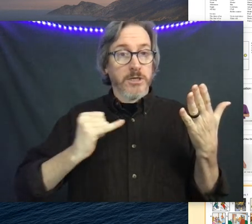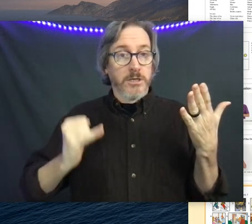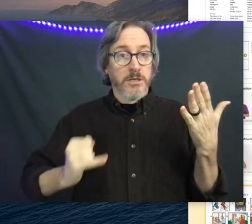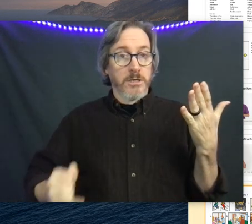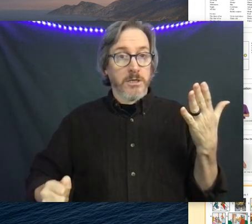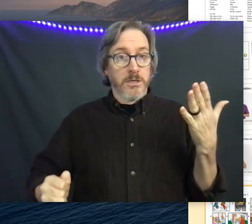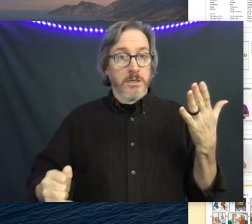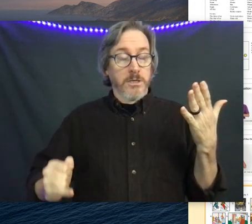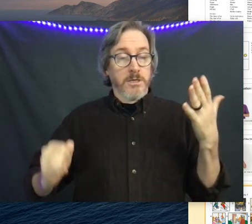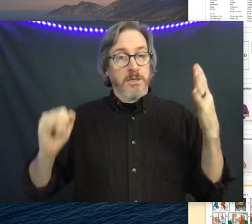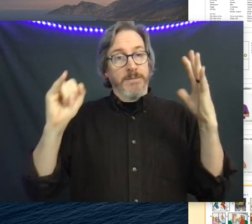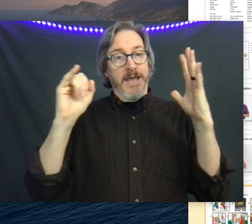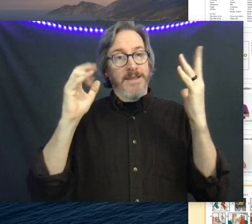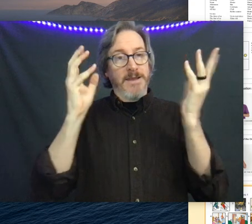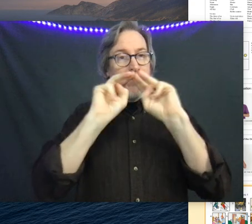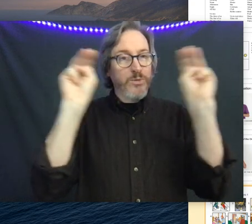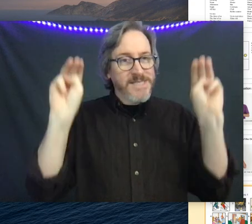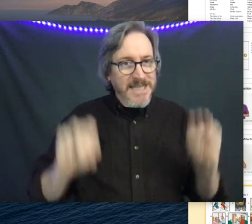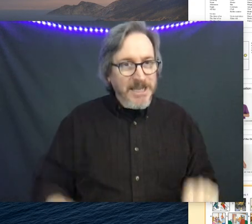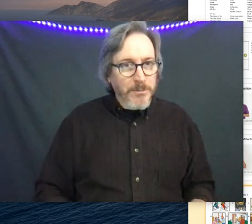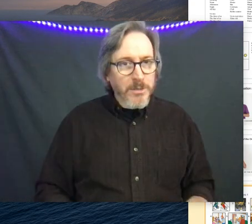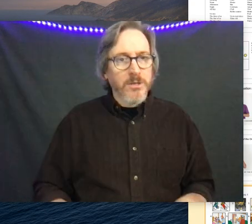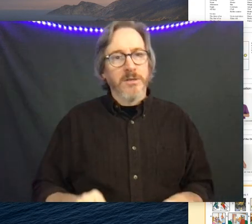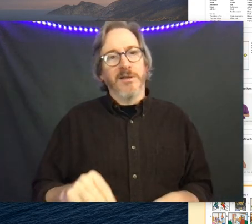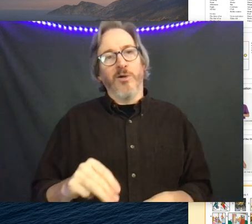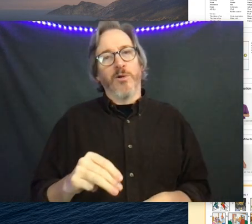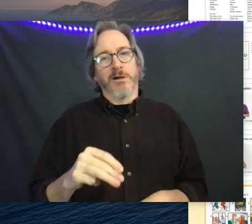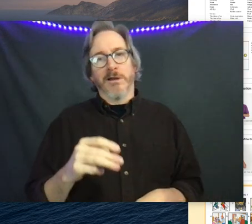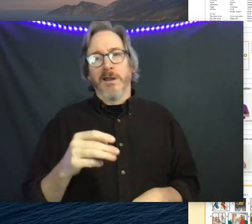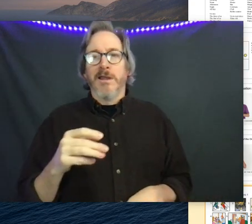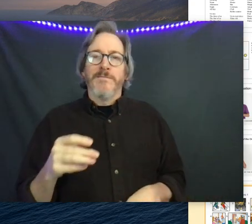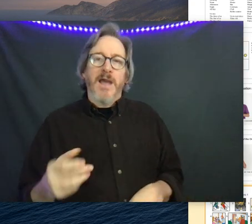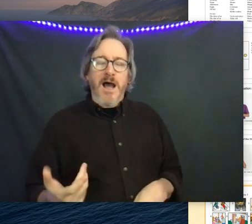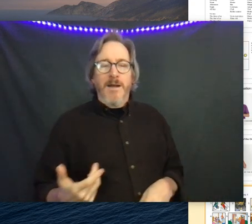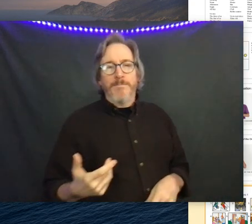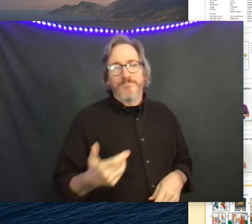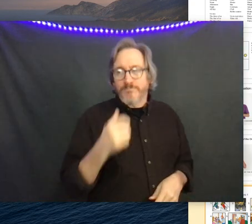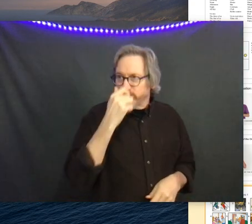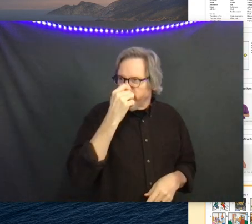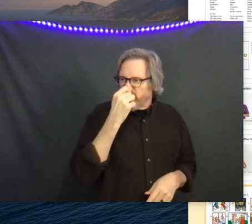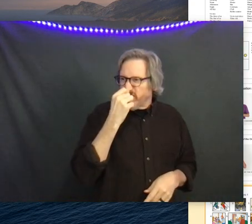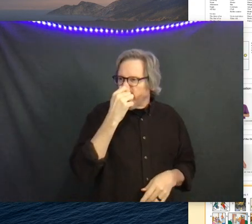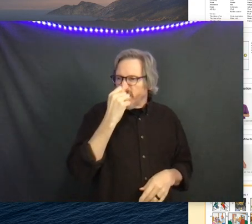art, and then museum or